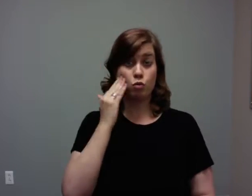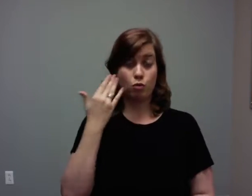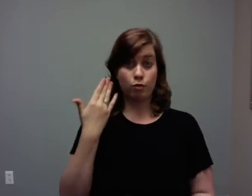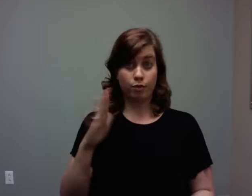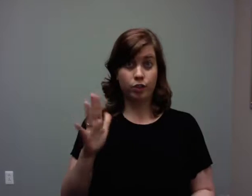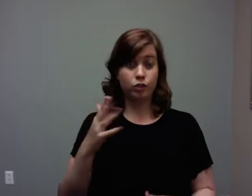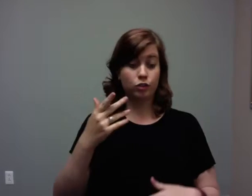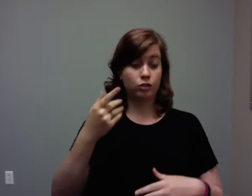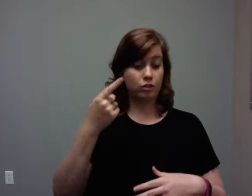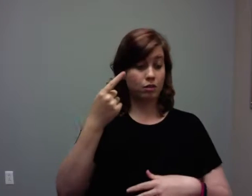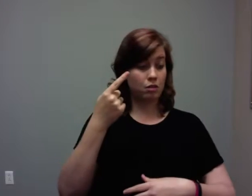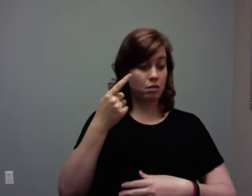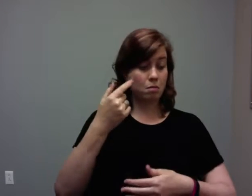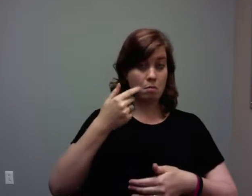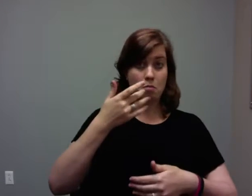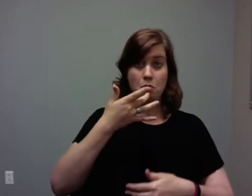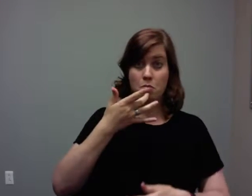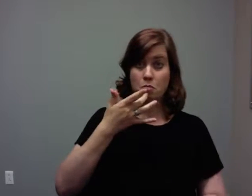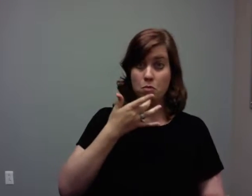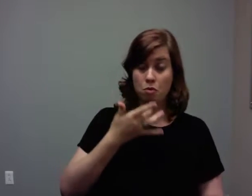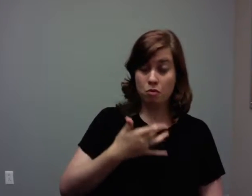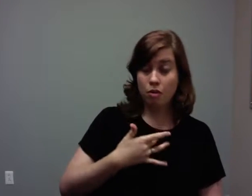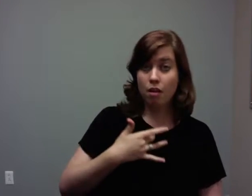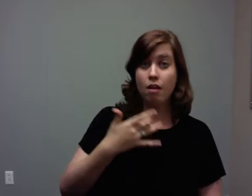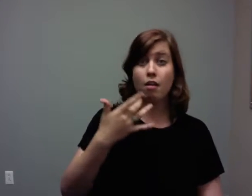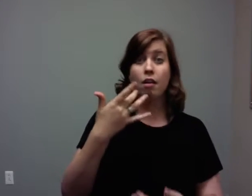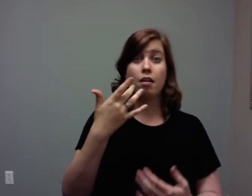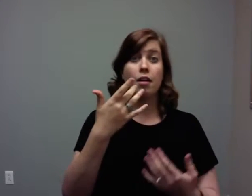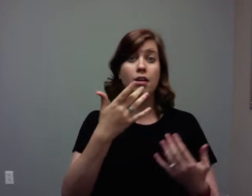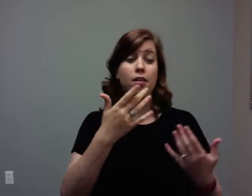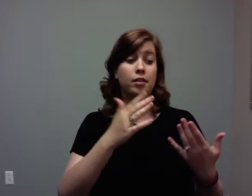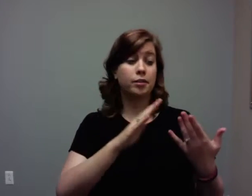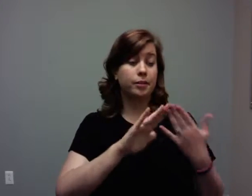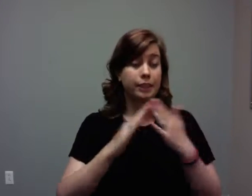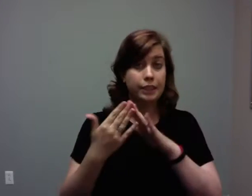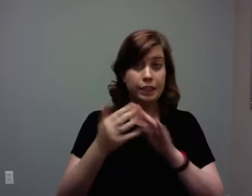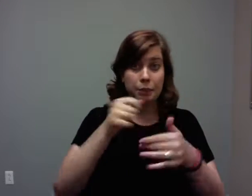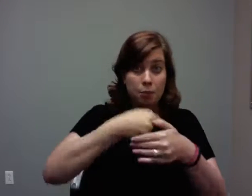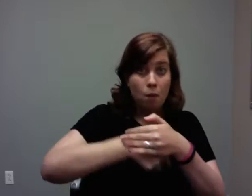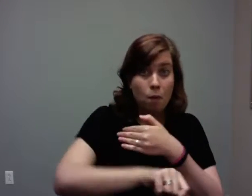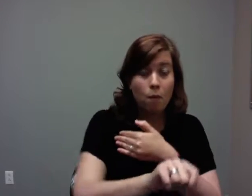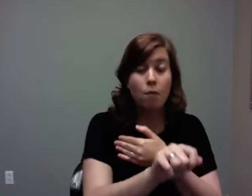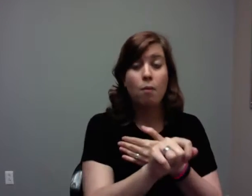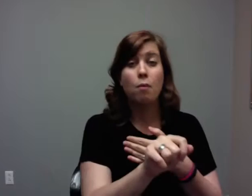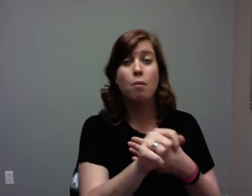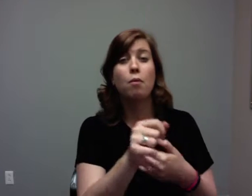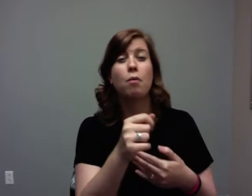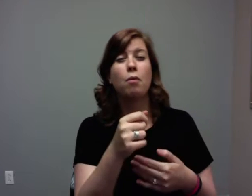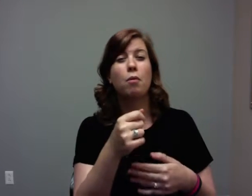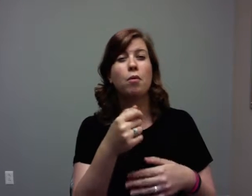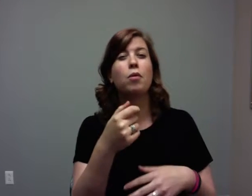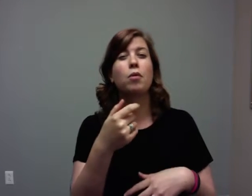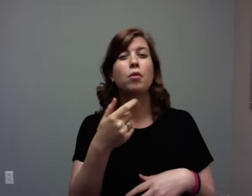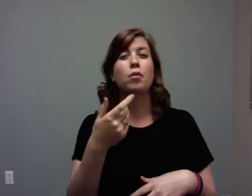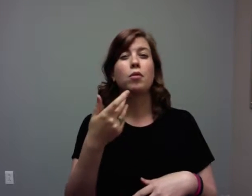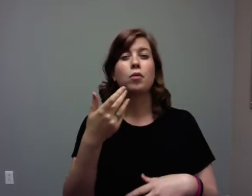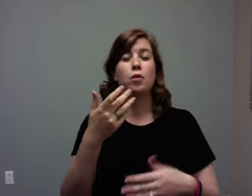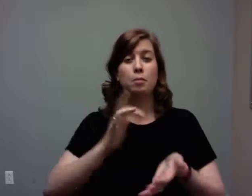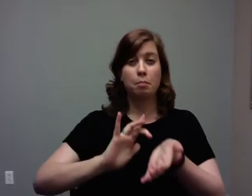date, I knew the state and the city in which I was born. I knew a little bit of medical background, but not